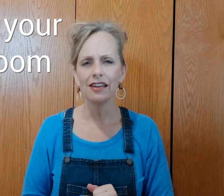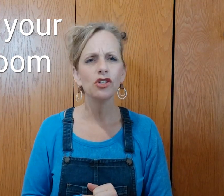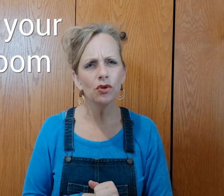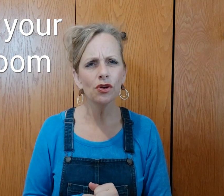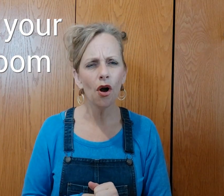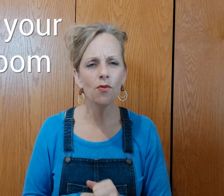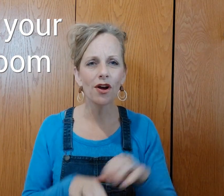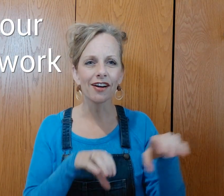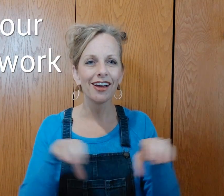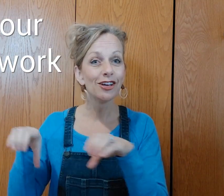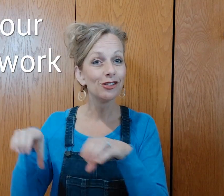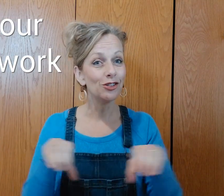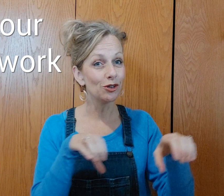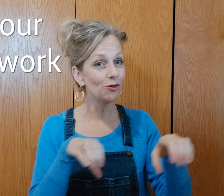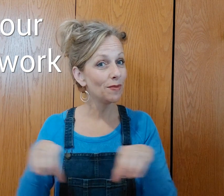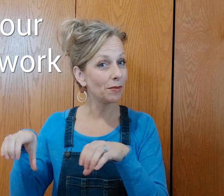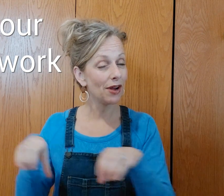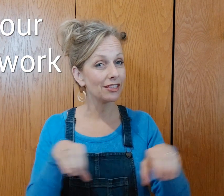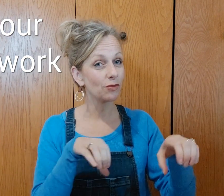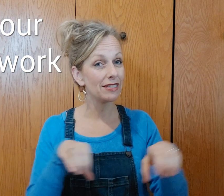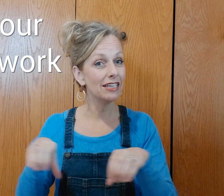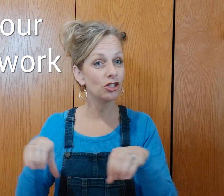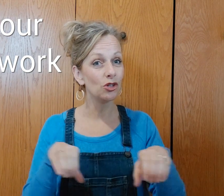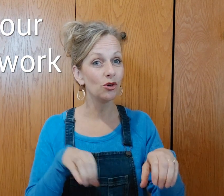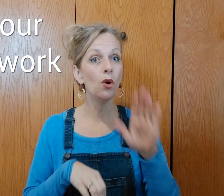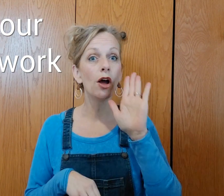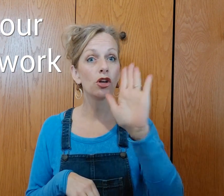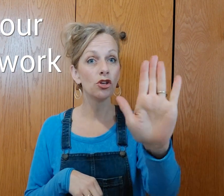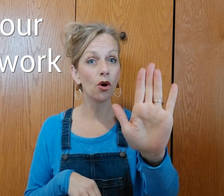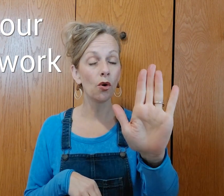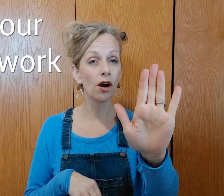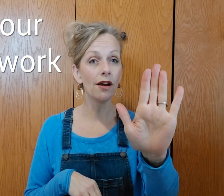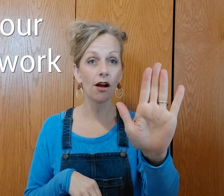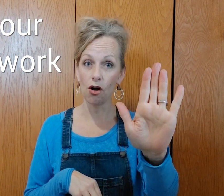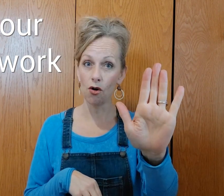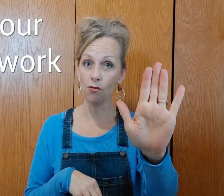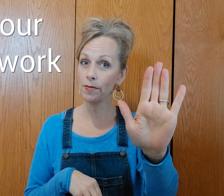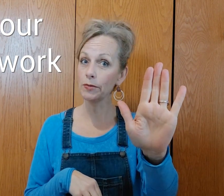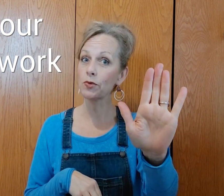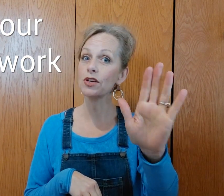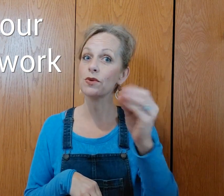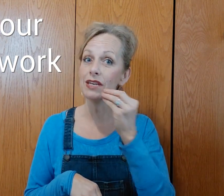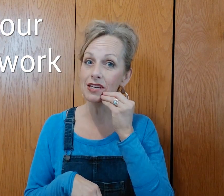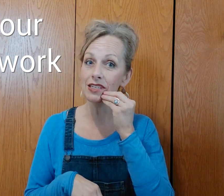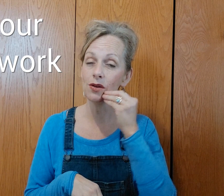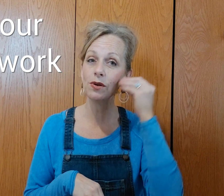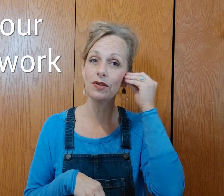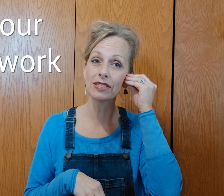Then do your homework. Do, remember your hands are busy. Do your home, remember where you eat, where you